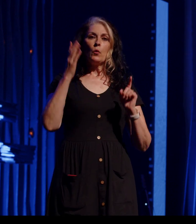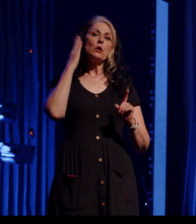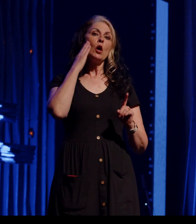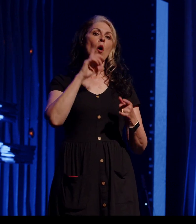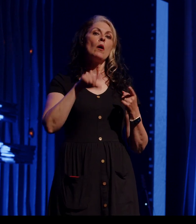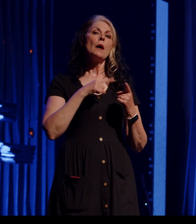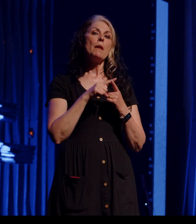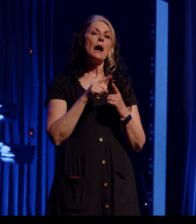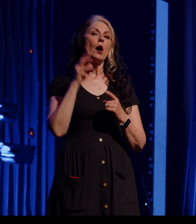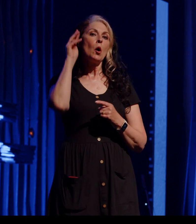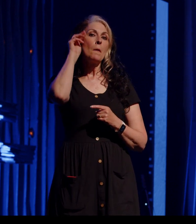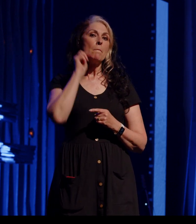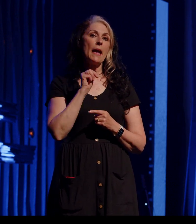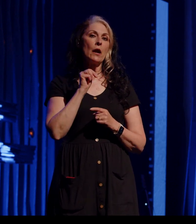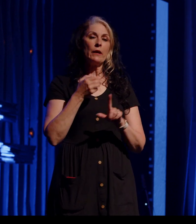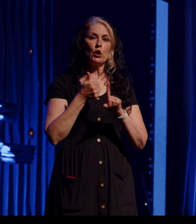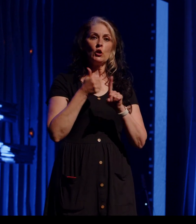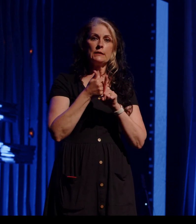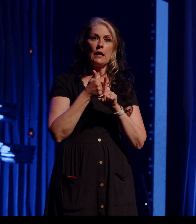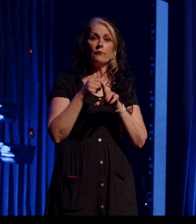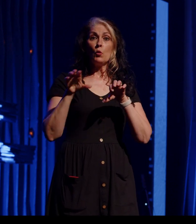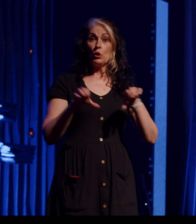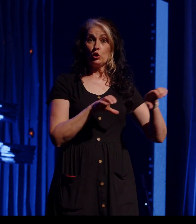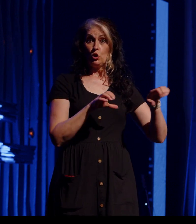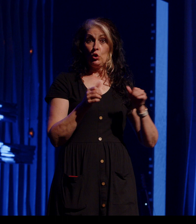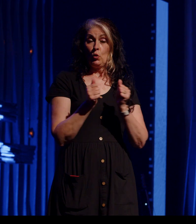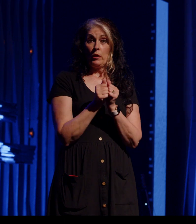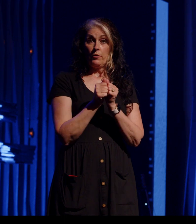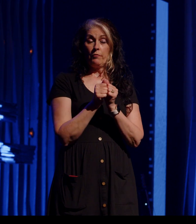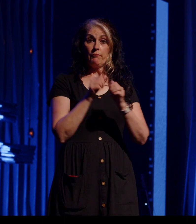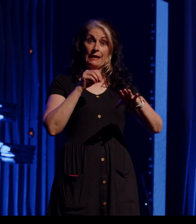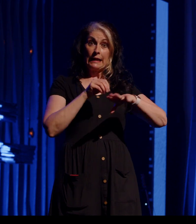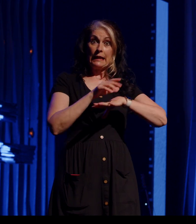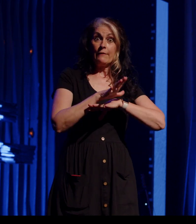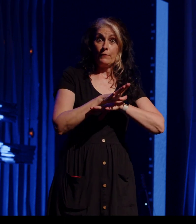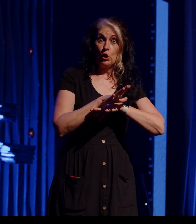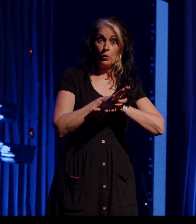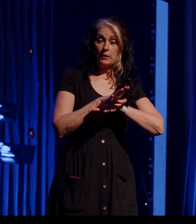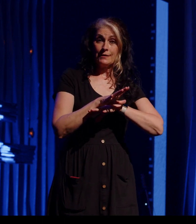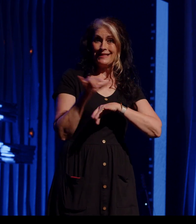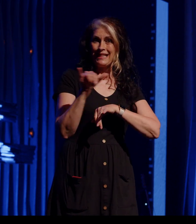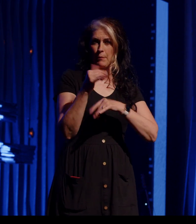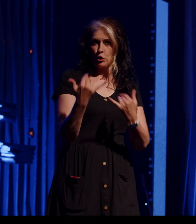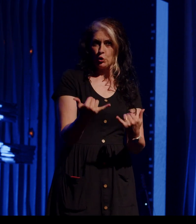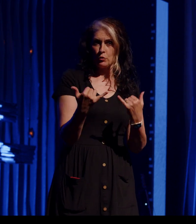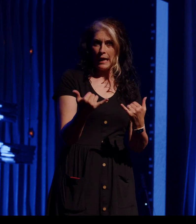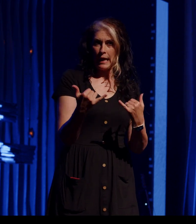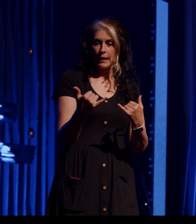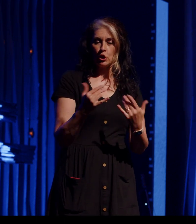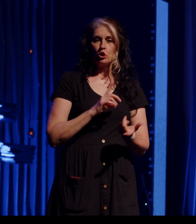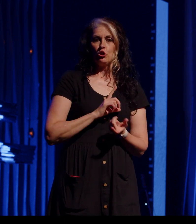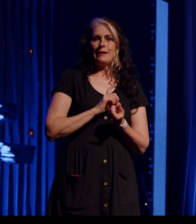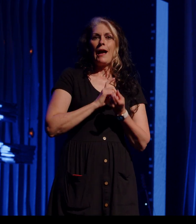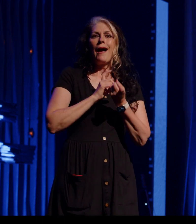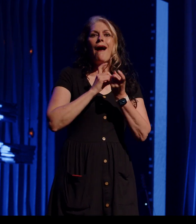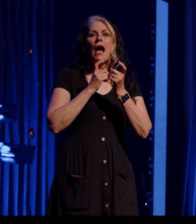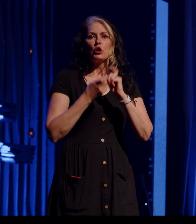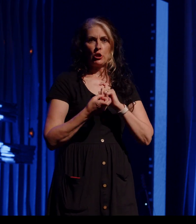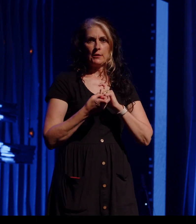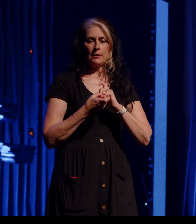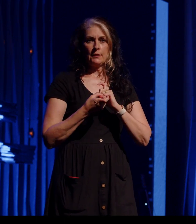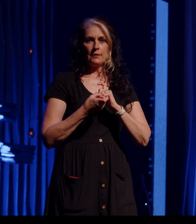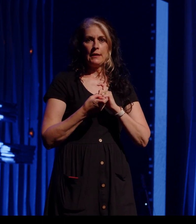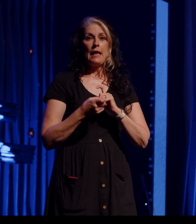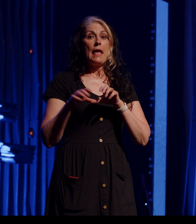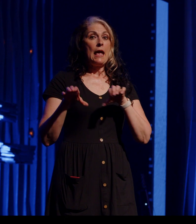this about Mary, that she did what many women of influence do today. She adjusted and did